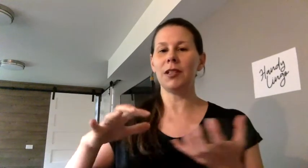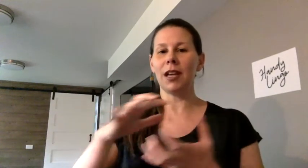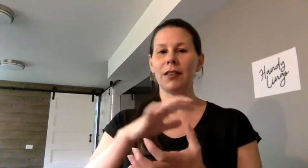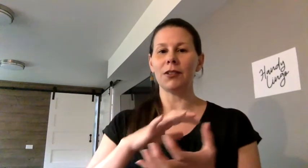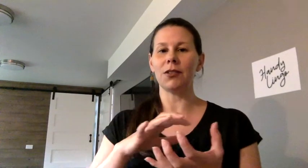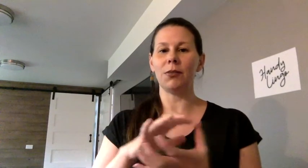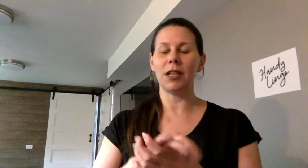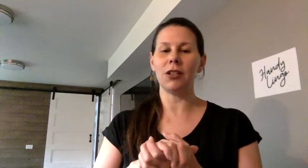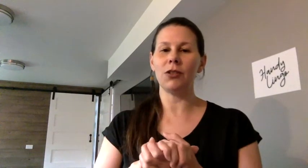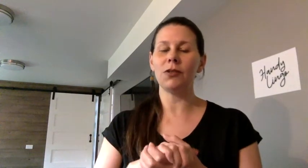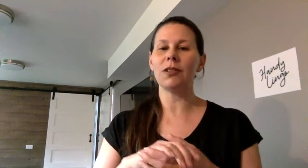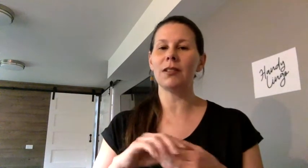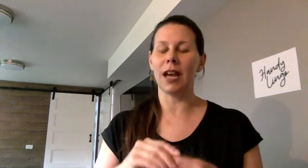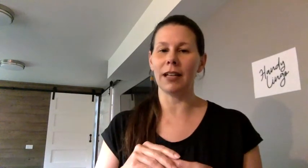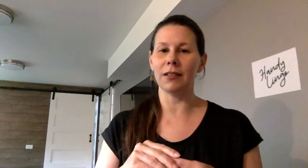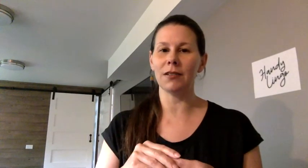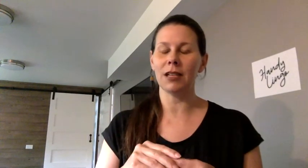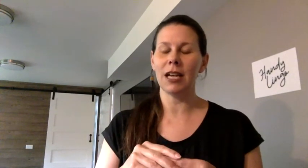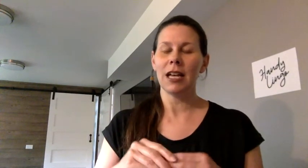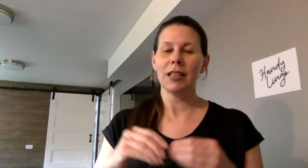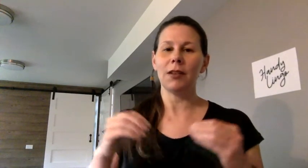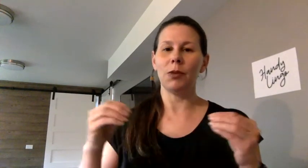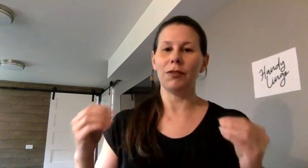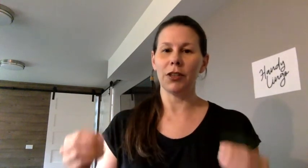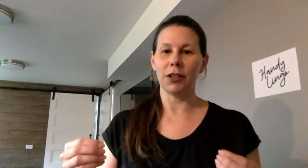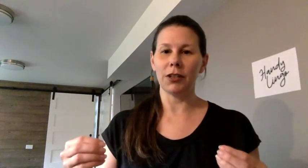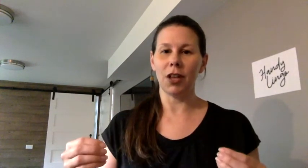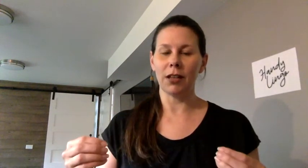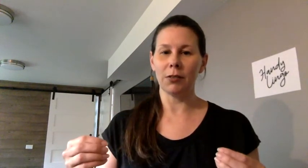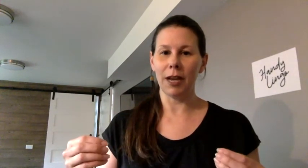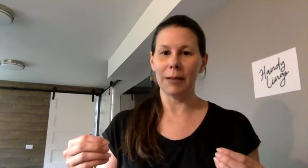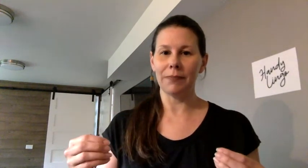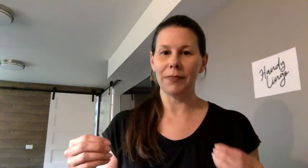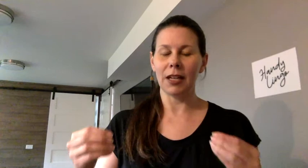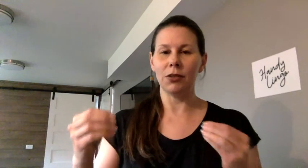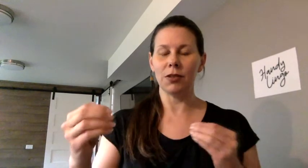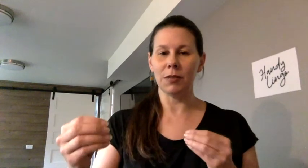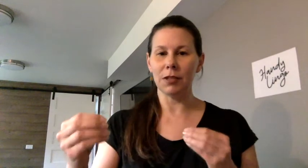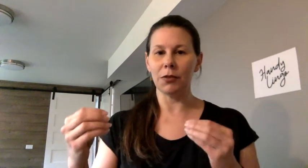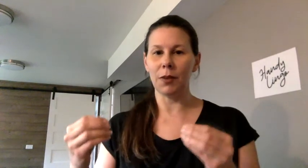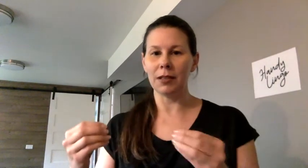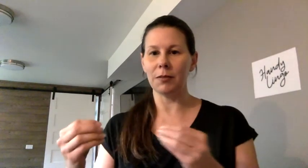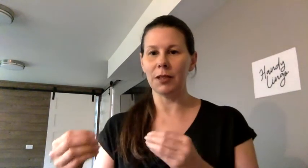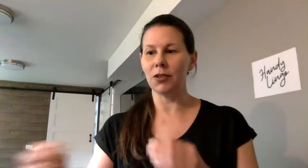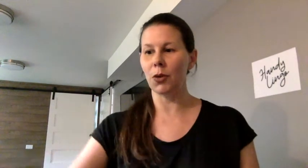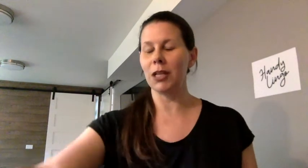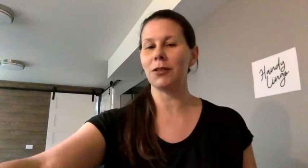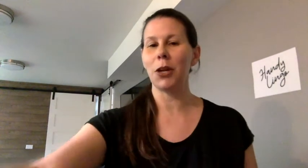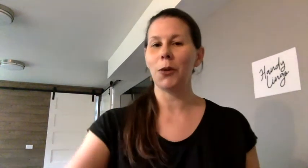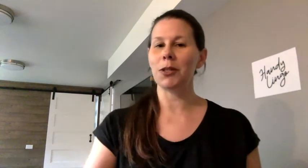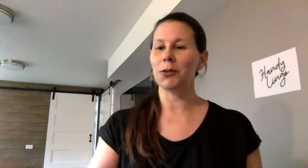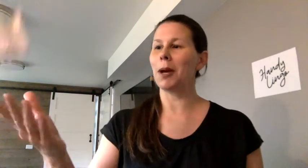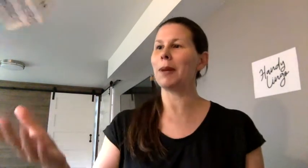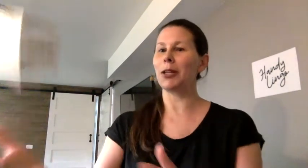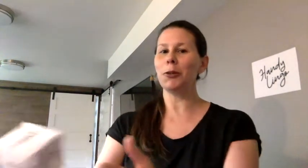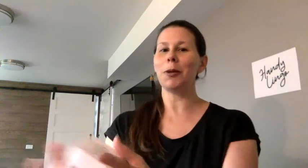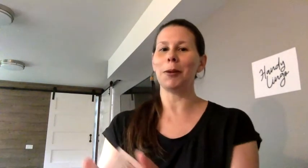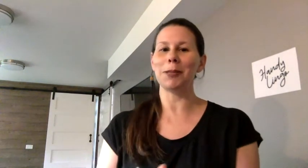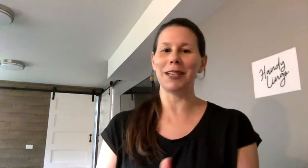together so that we can use the signs that we've learned along the way and use them in different ways to build stories, which is why my cube comes in